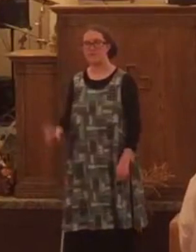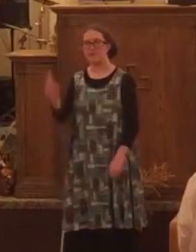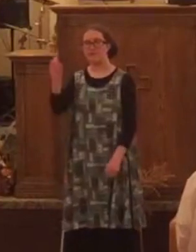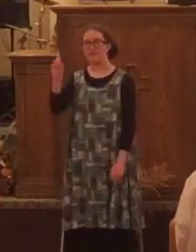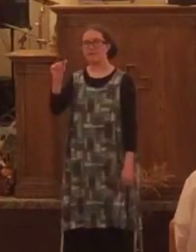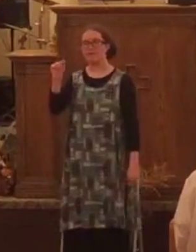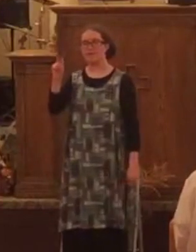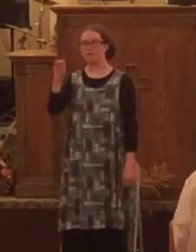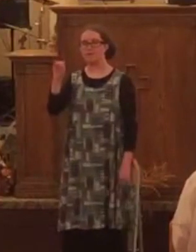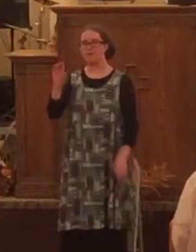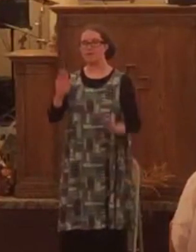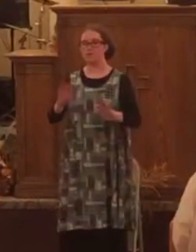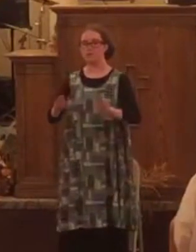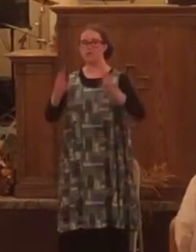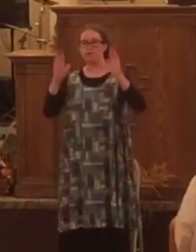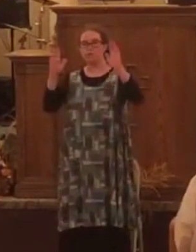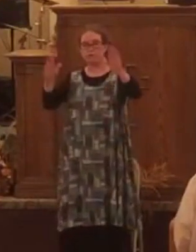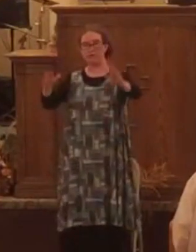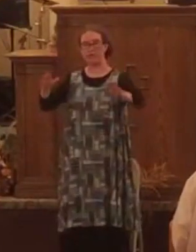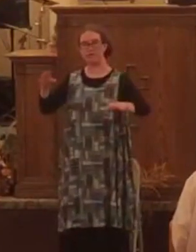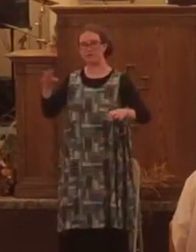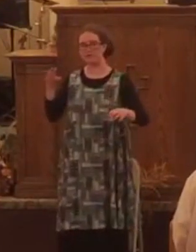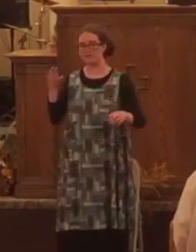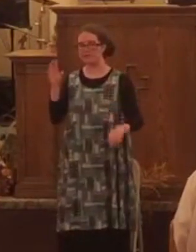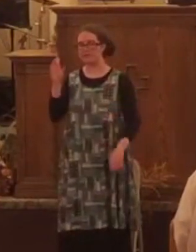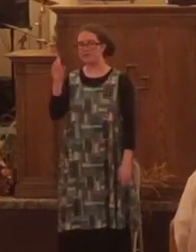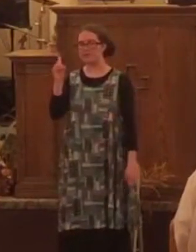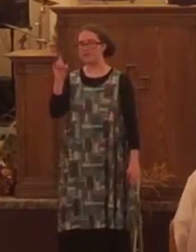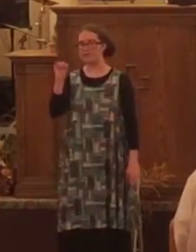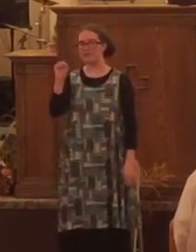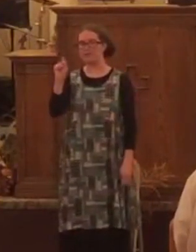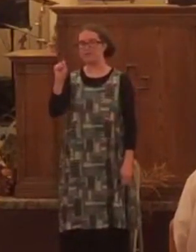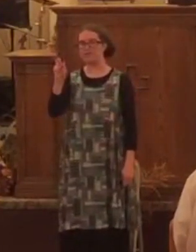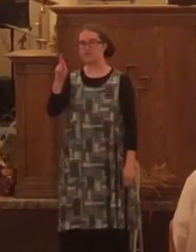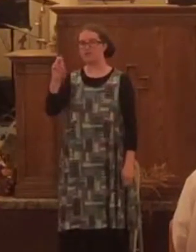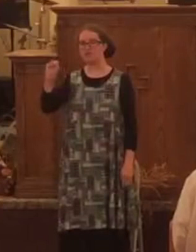David was greatly distressed.